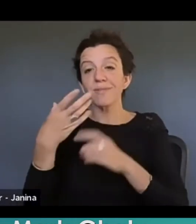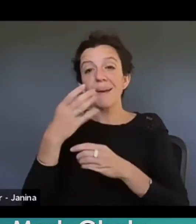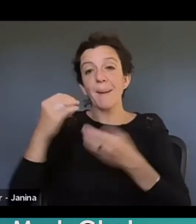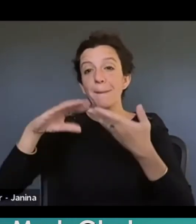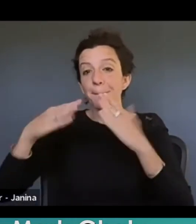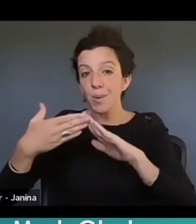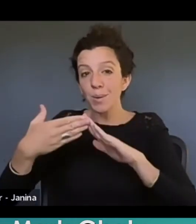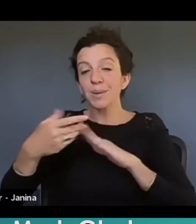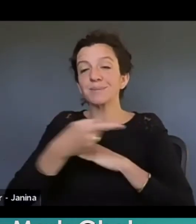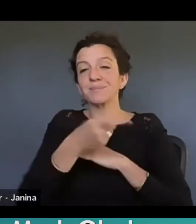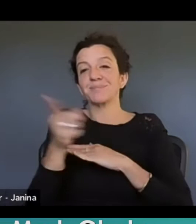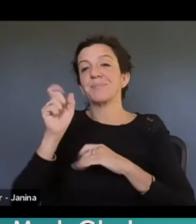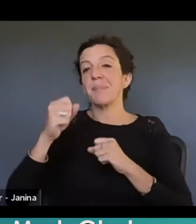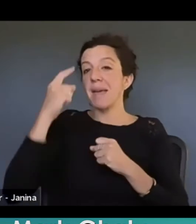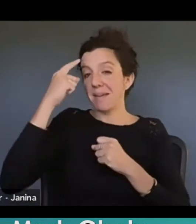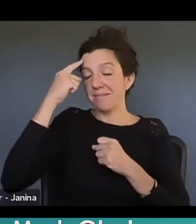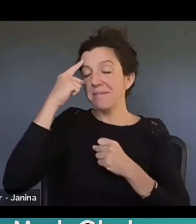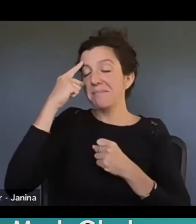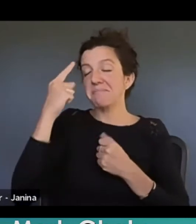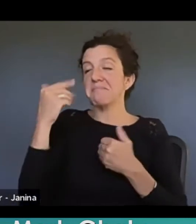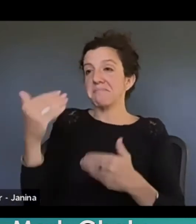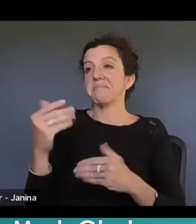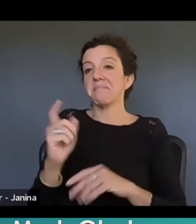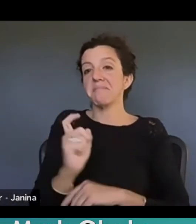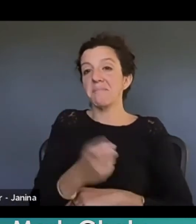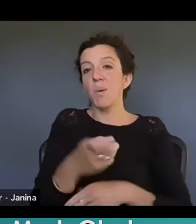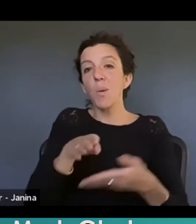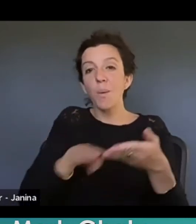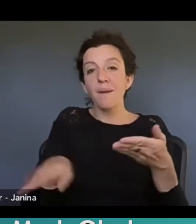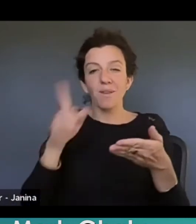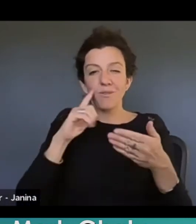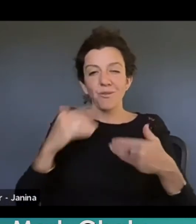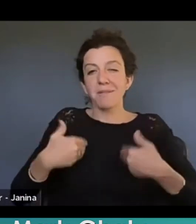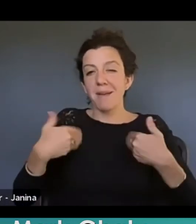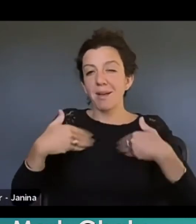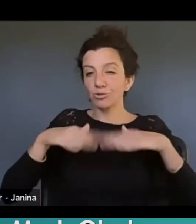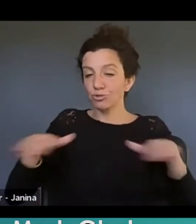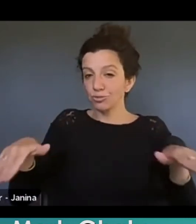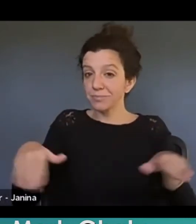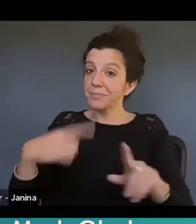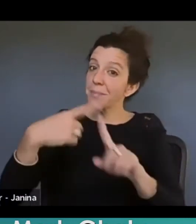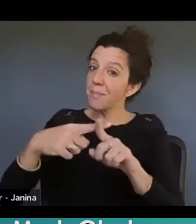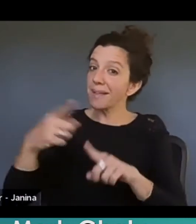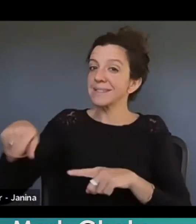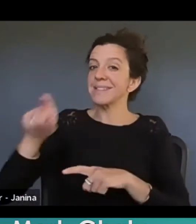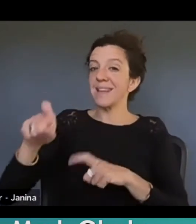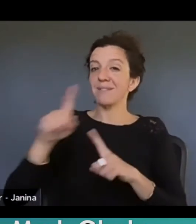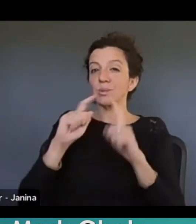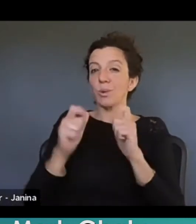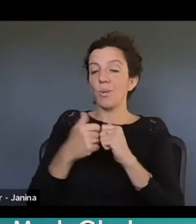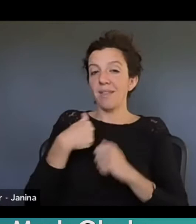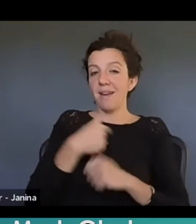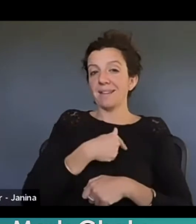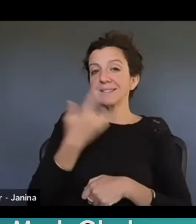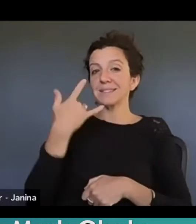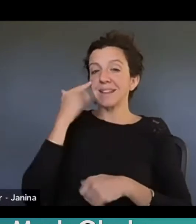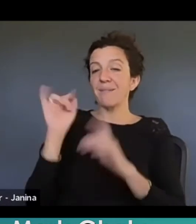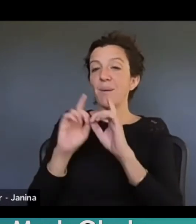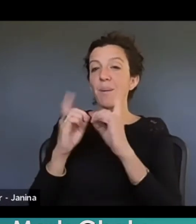may consider granting that waiver, again, for our youngest children. And then they do need to consult with us as the California Department of Public Health, and we